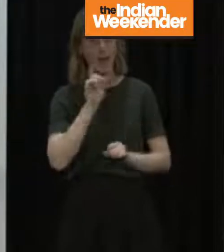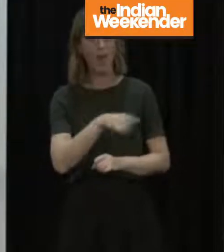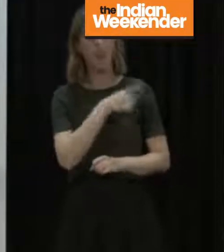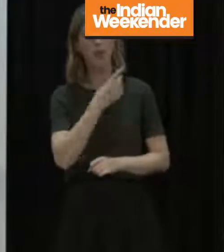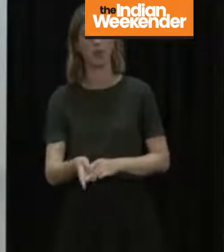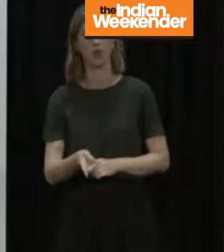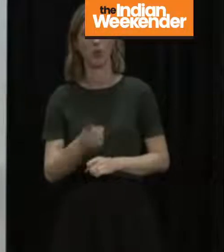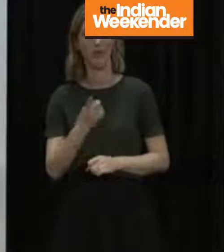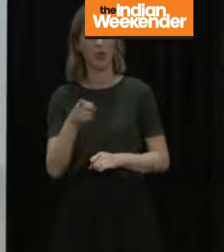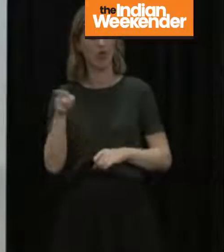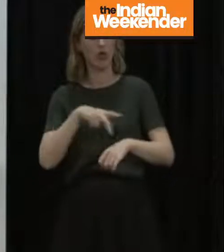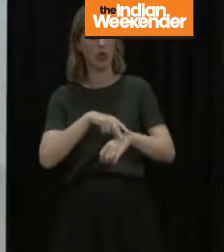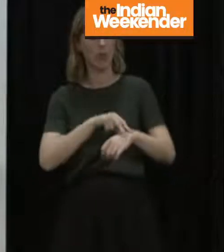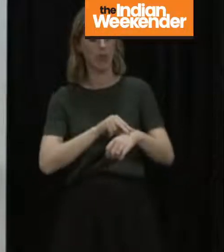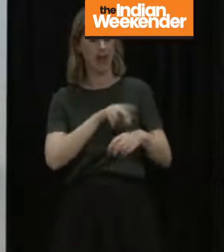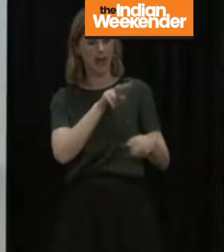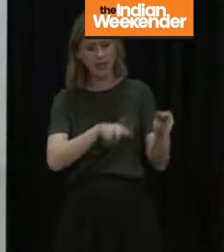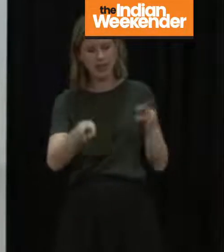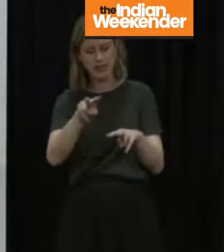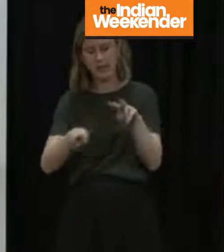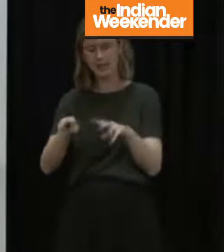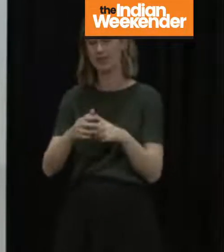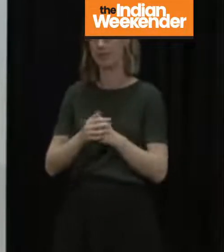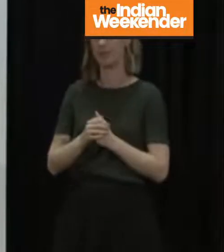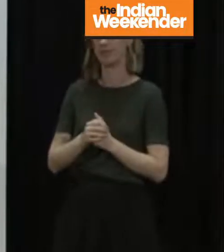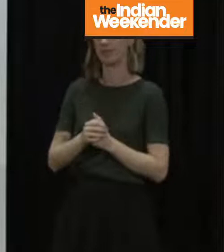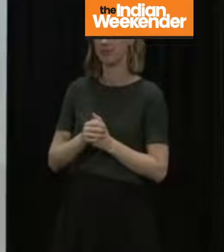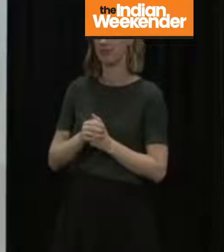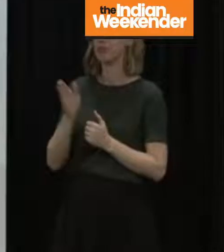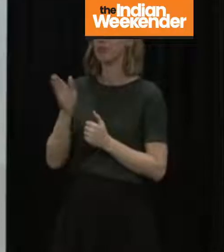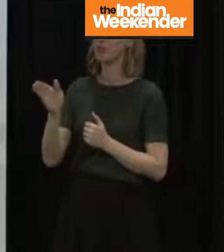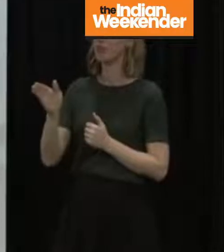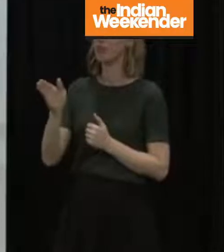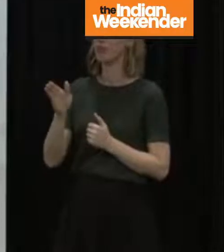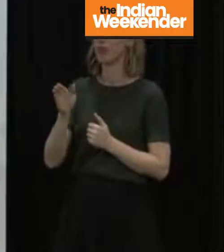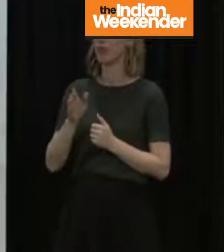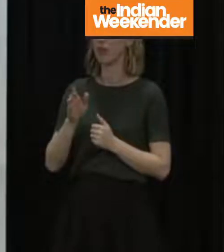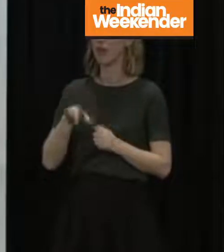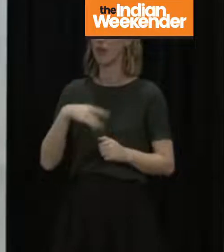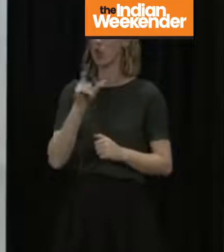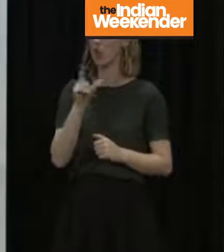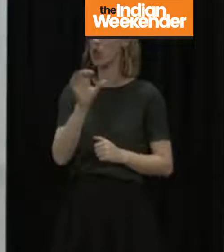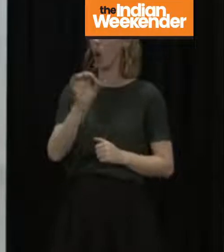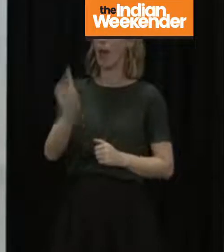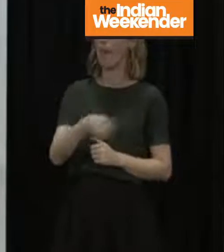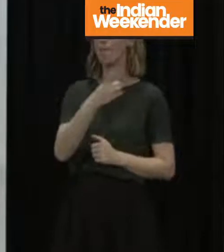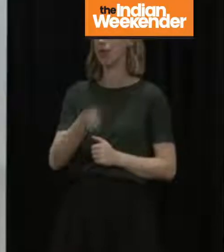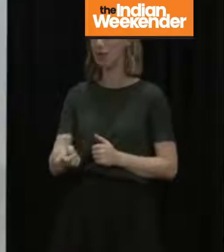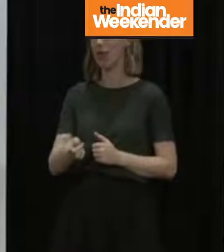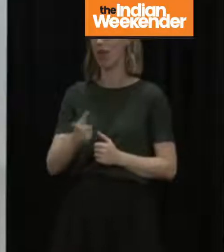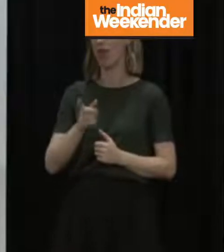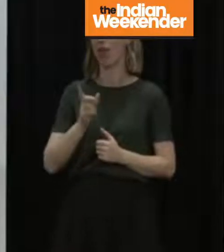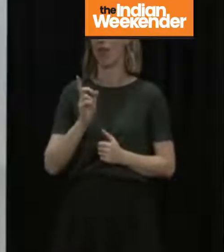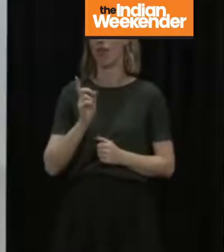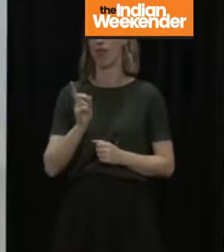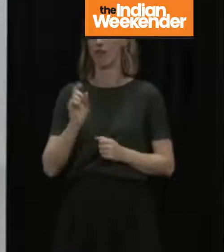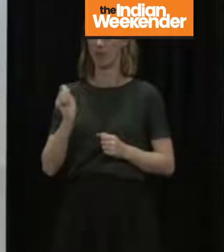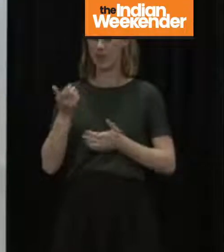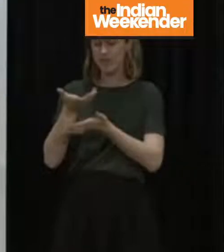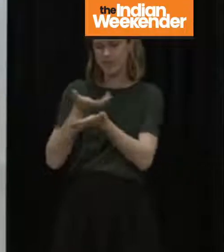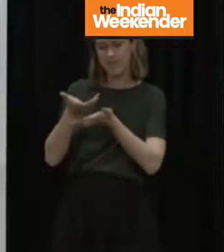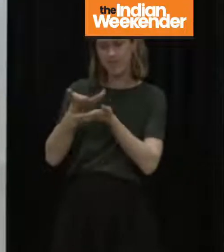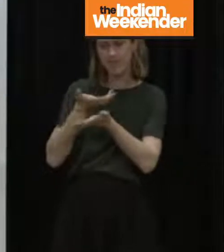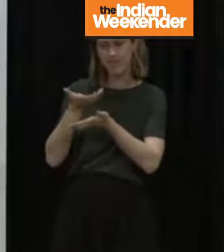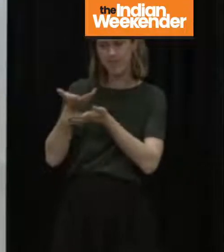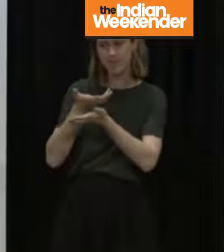to police? I don't know that the language that would have been impossible. I mean, we had discussions when we